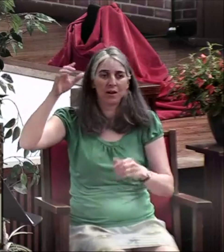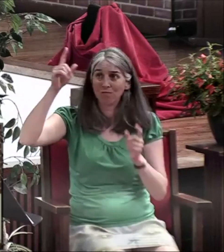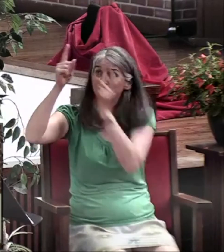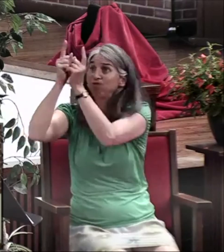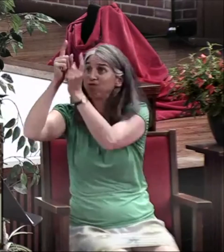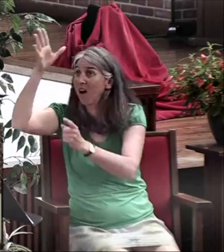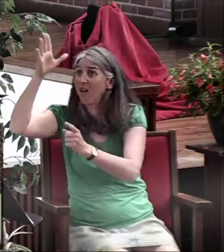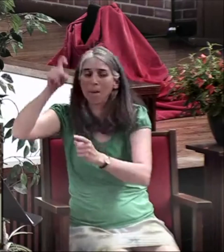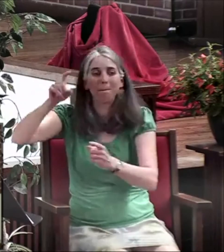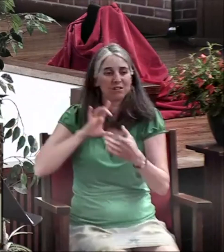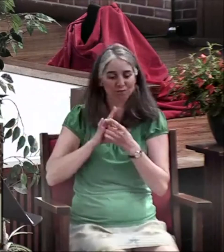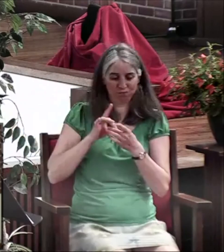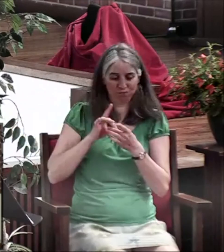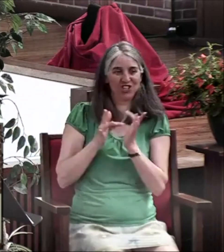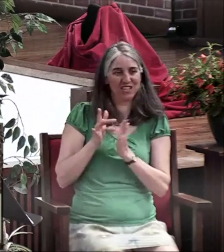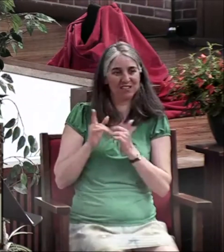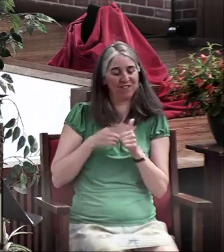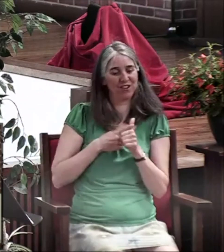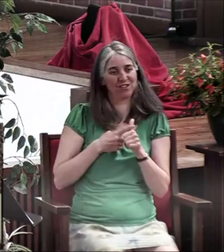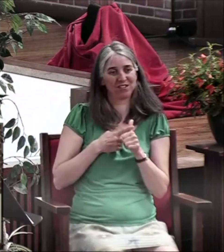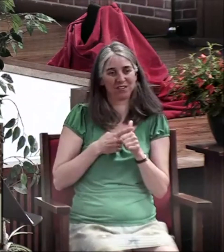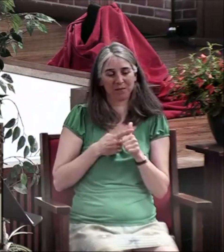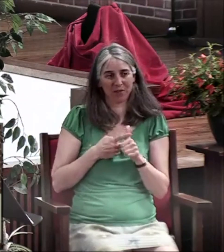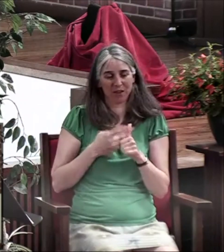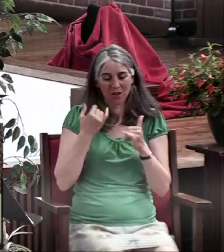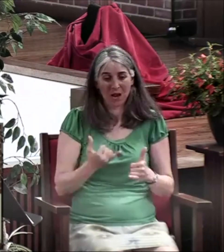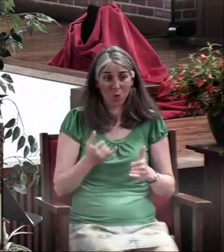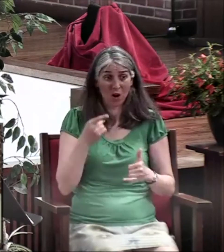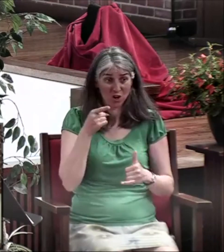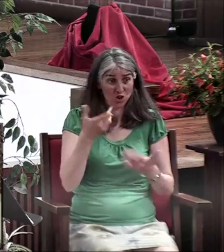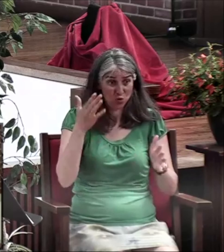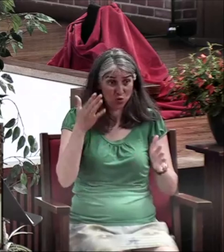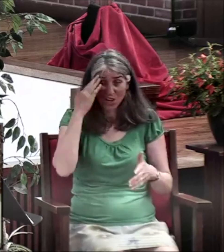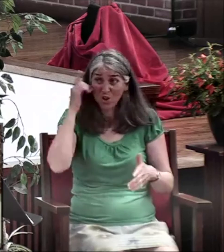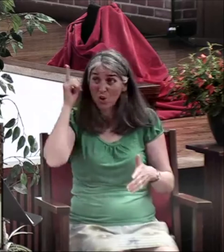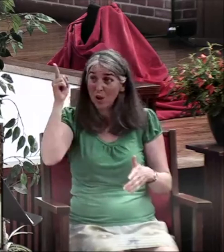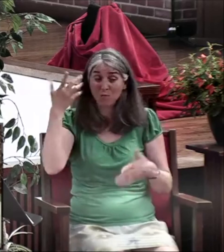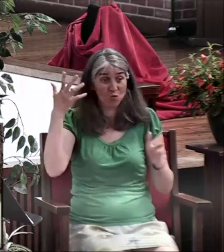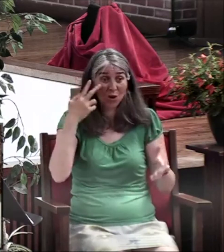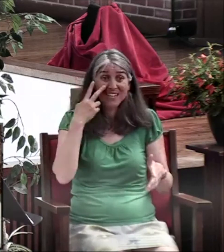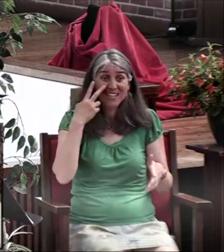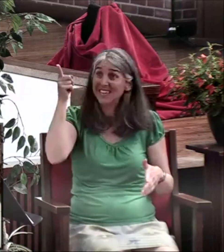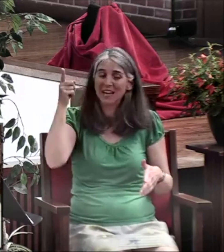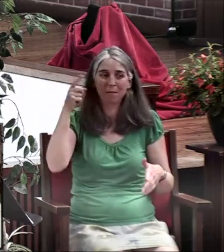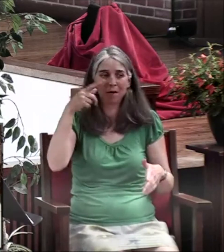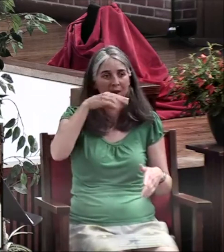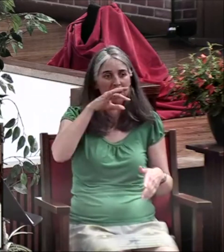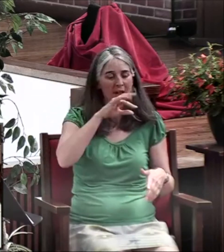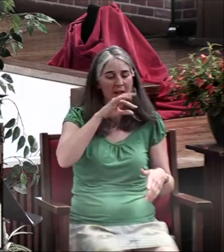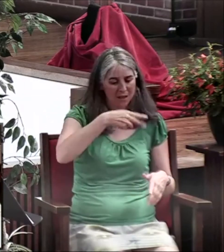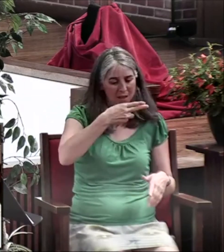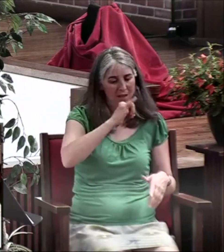that you would know my Father as well. From now on, you do know him and have seen him. And then Philip chimes in,